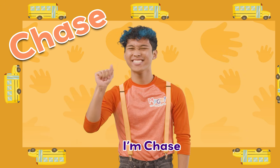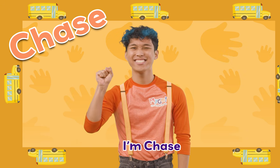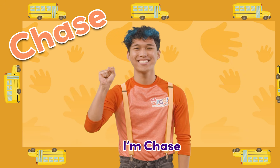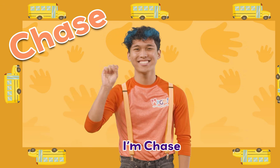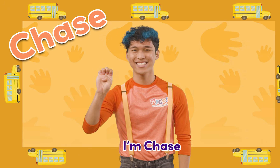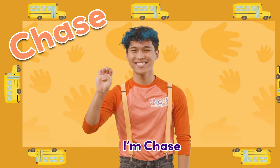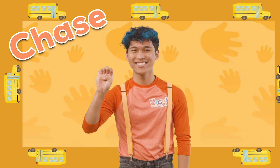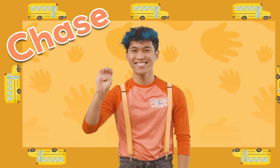Chase.